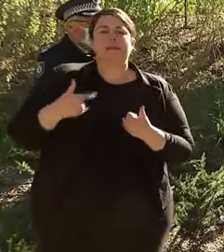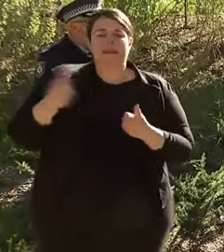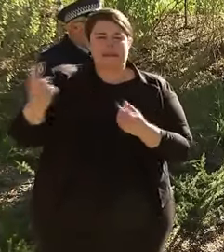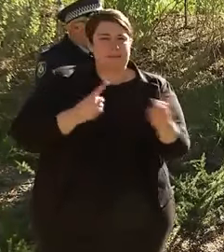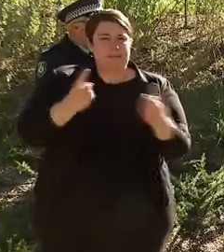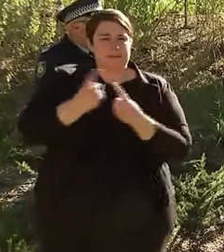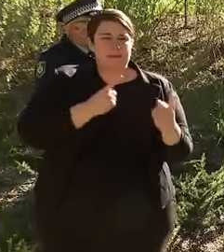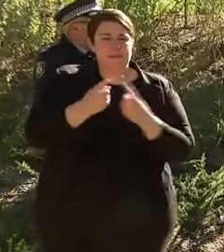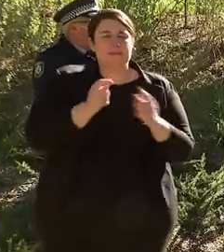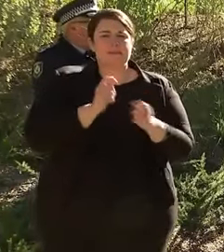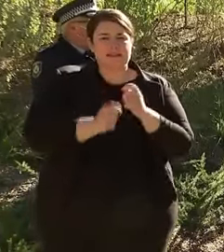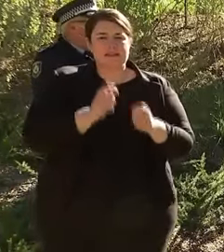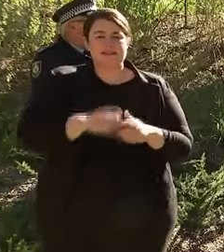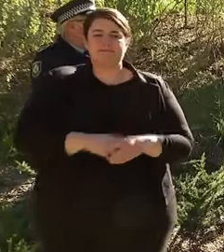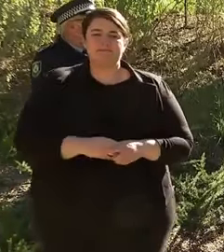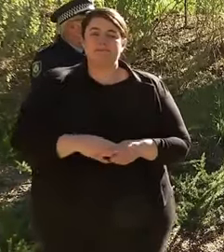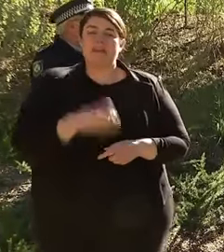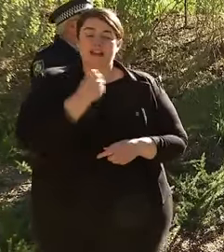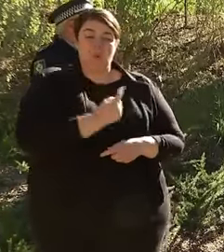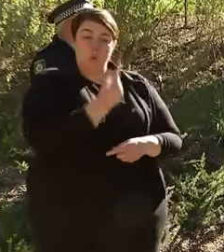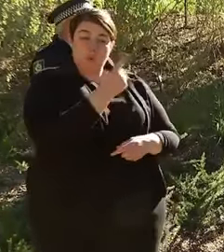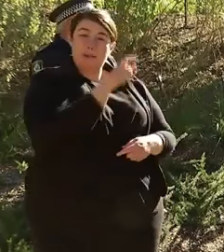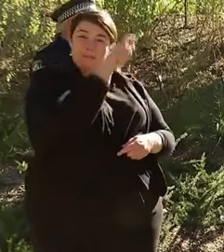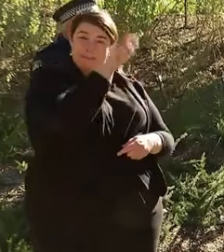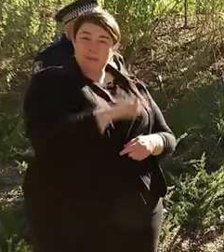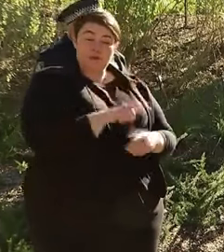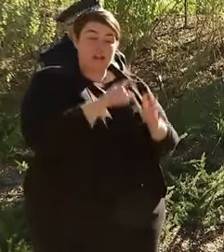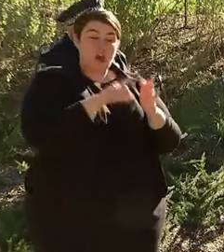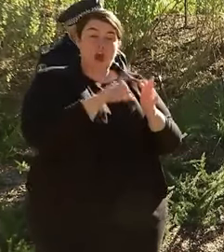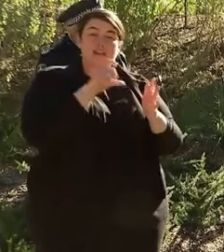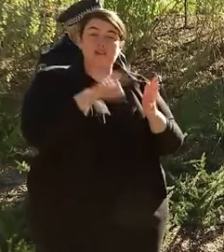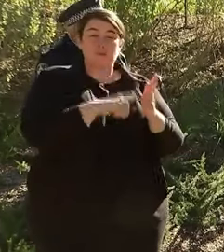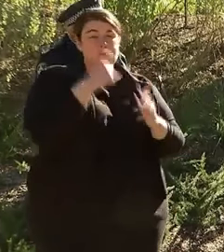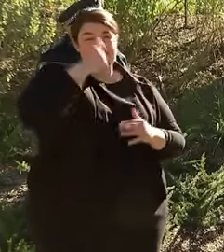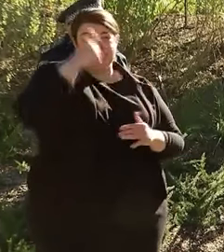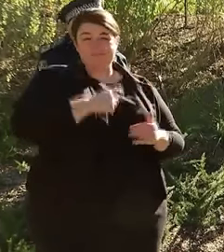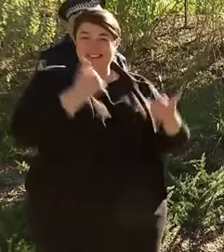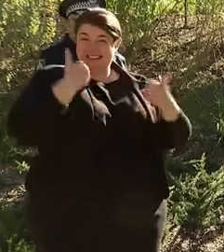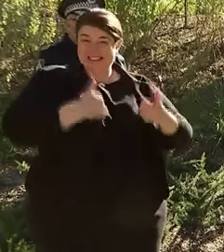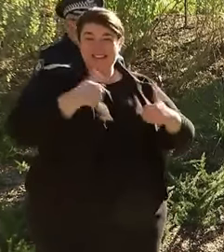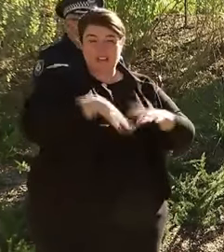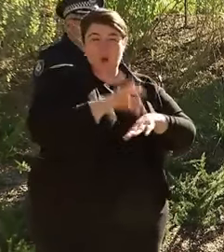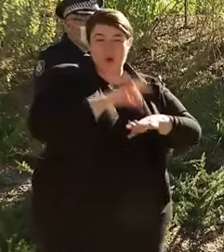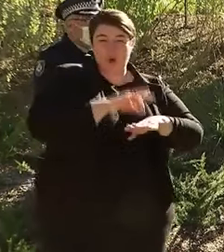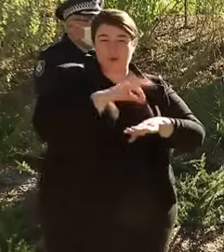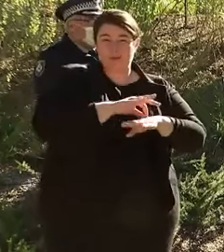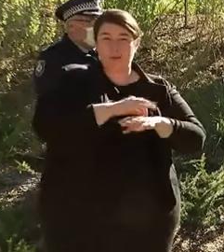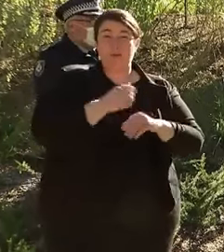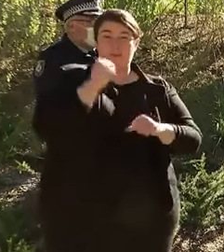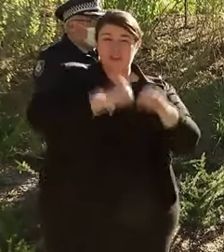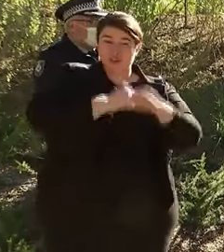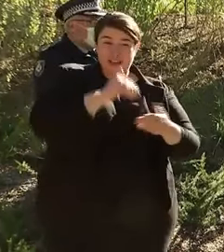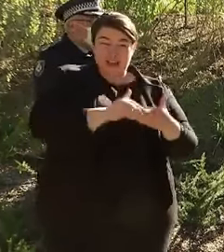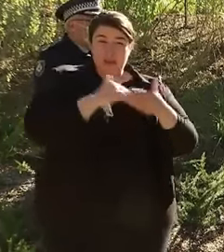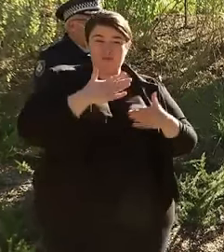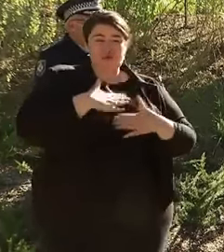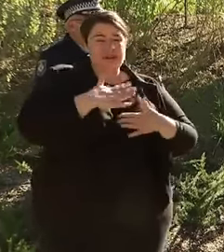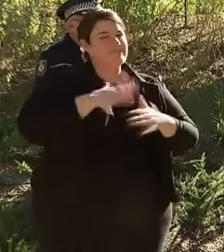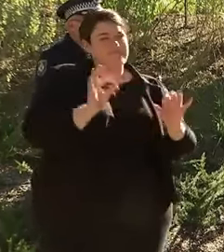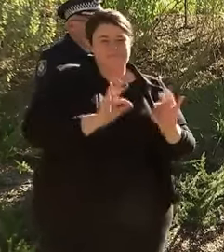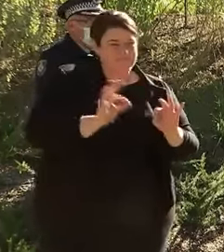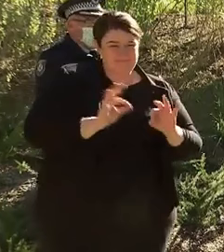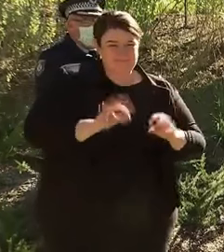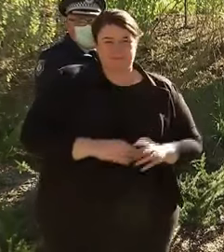got one person in ICU, but they are not ventilated. And the majority of our